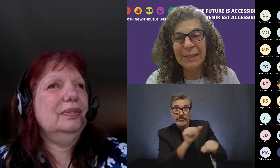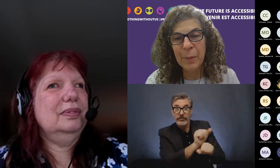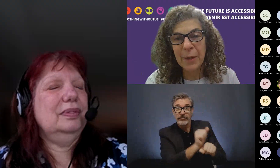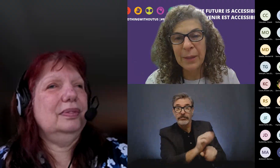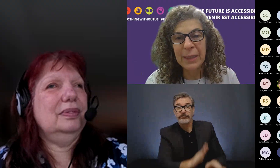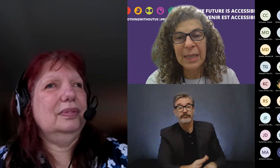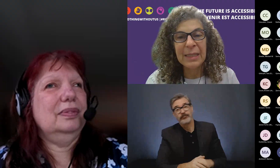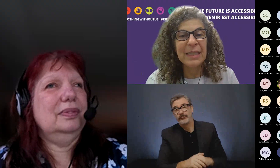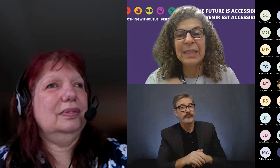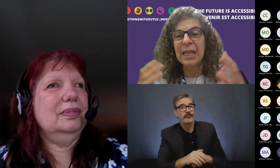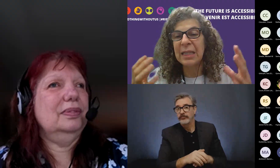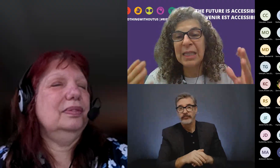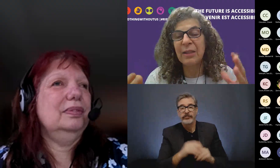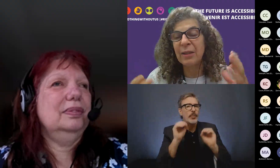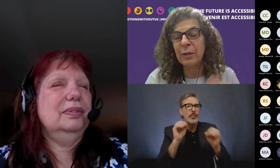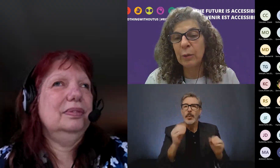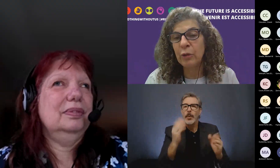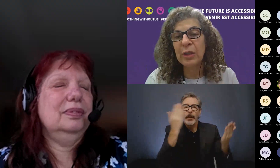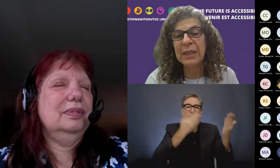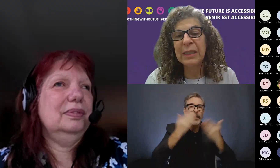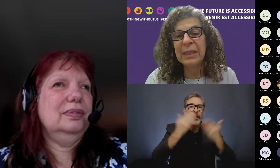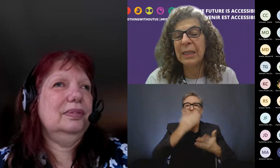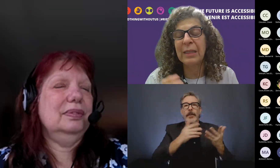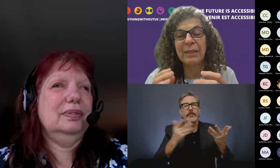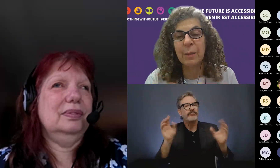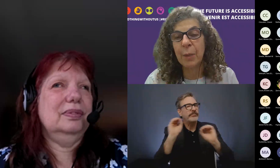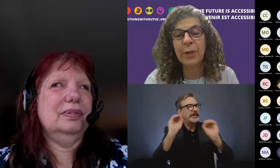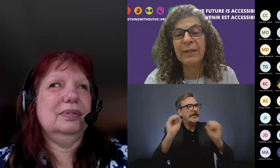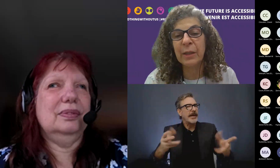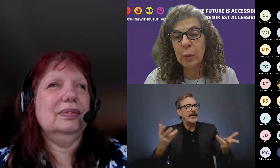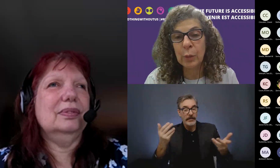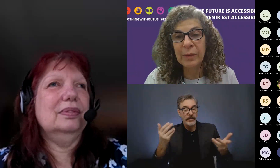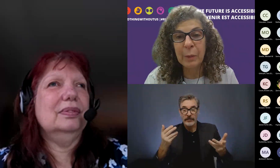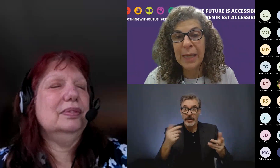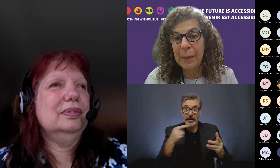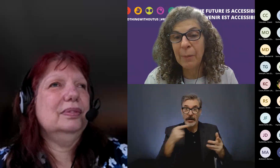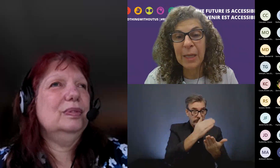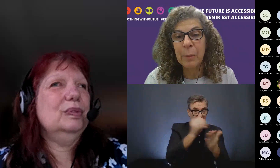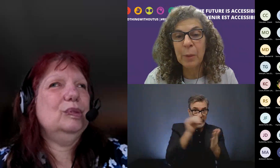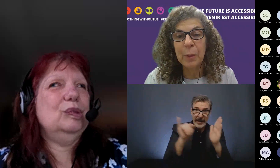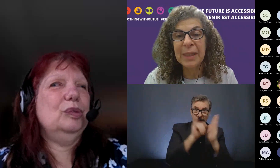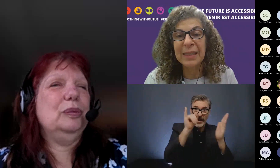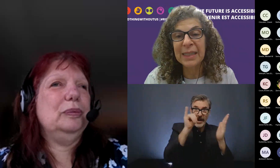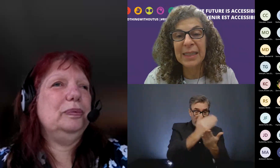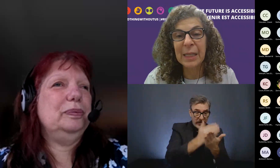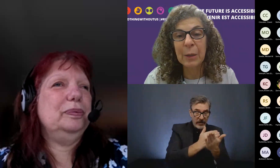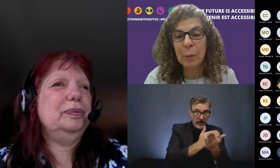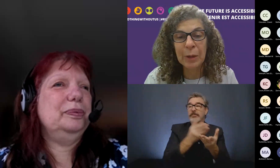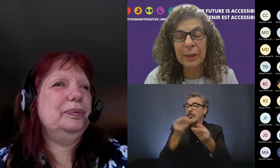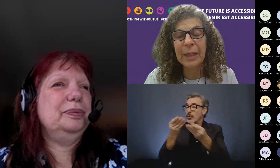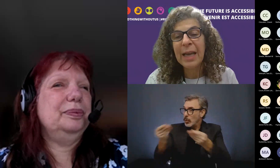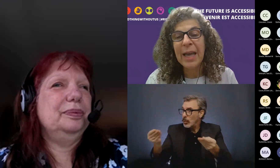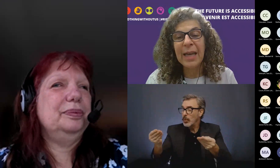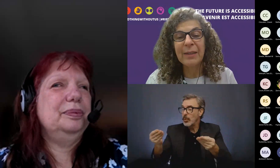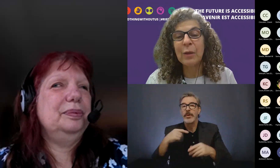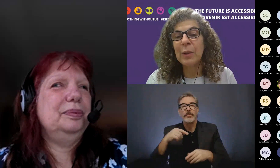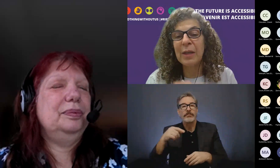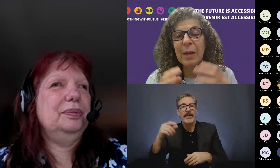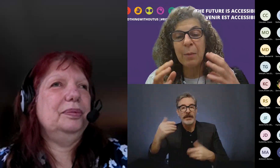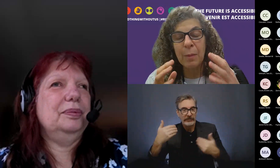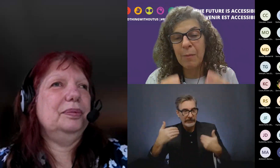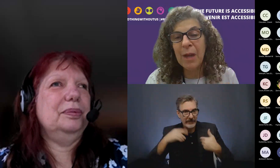very transparent. These are the solutions, the supports and tools that will help the employee succeed at work.